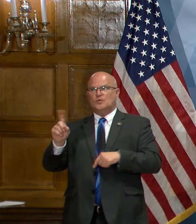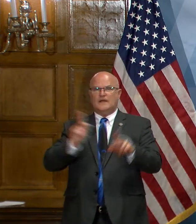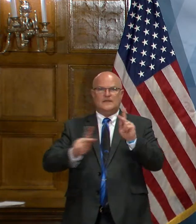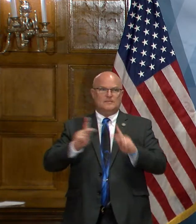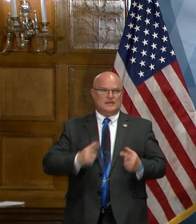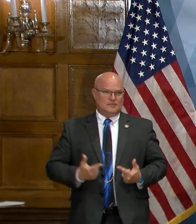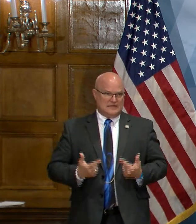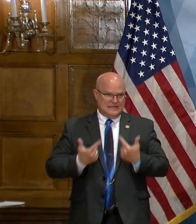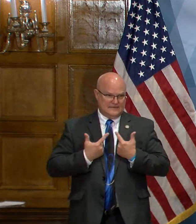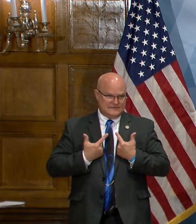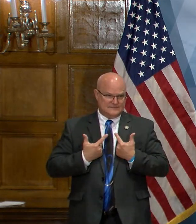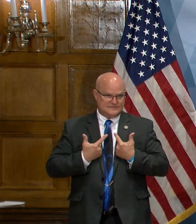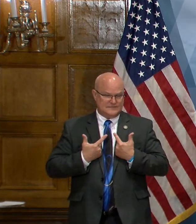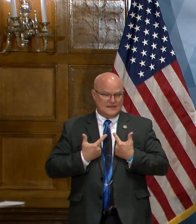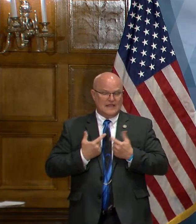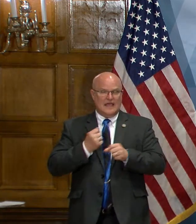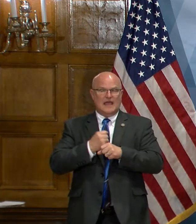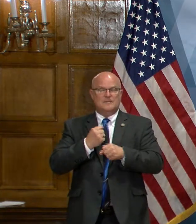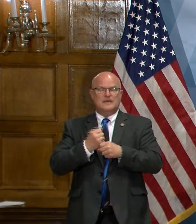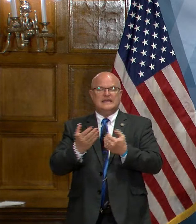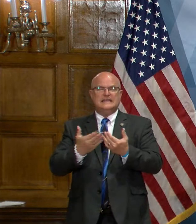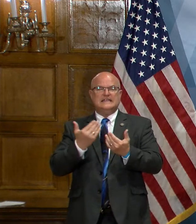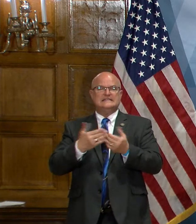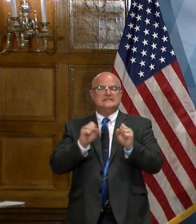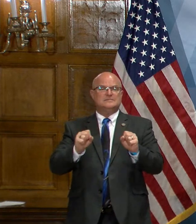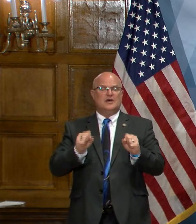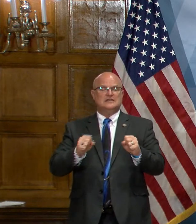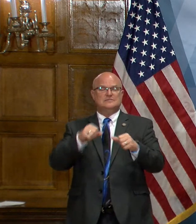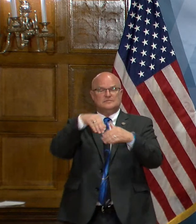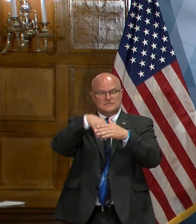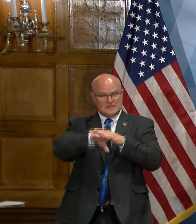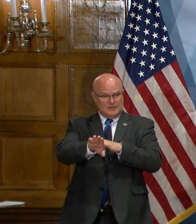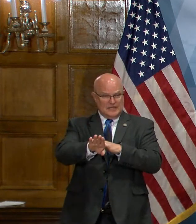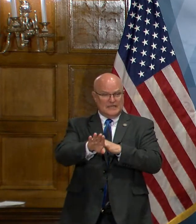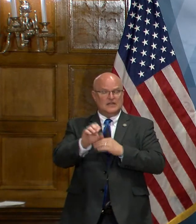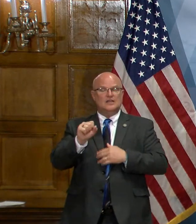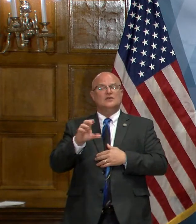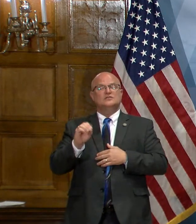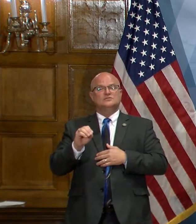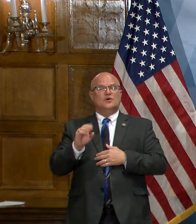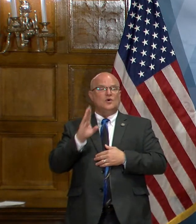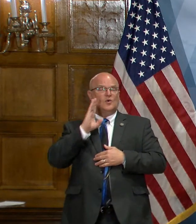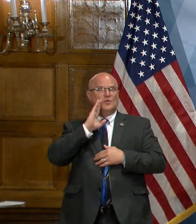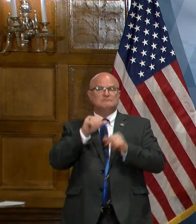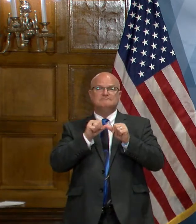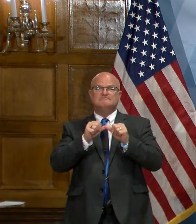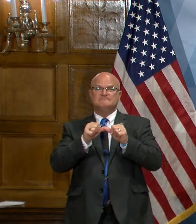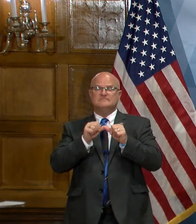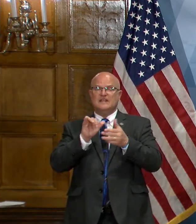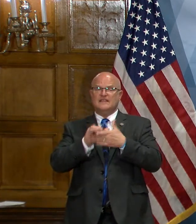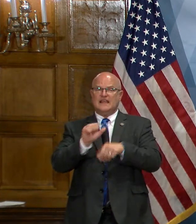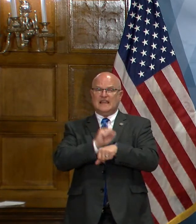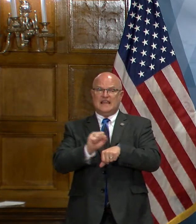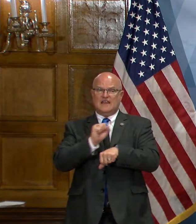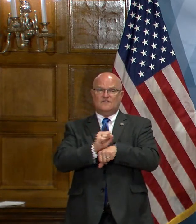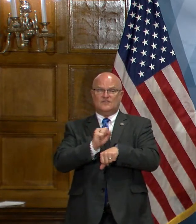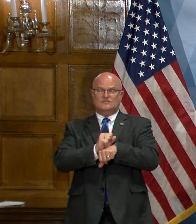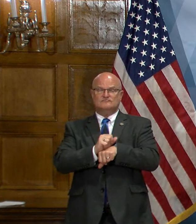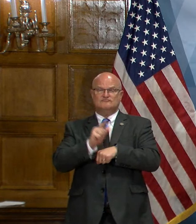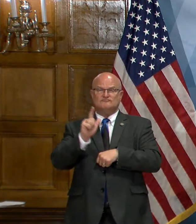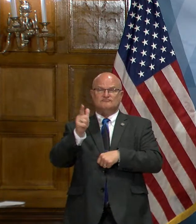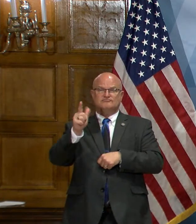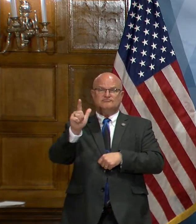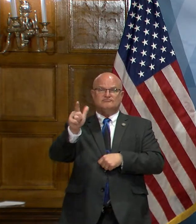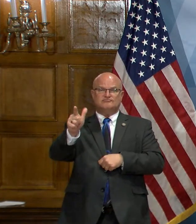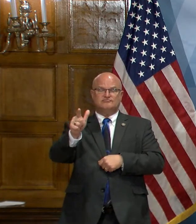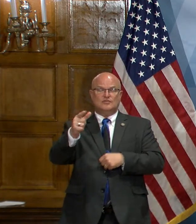the people are and make it as convenient as possible for them. So it'll just continue that effort long term, and we